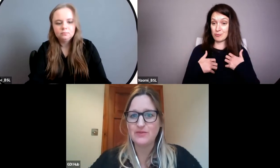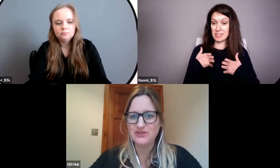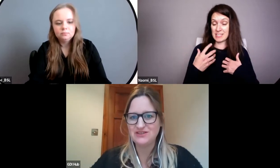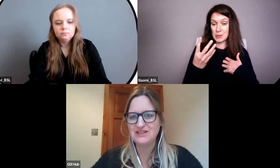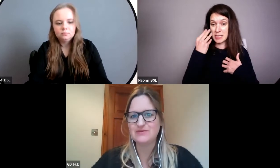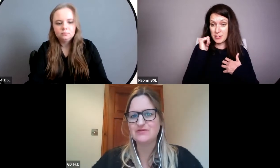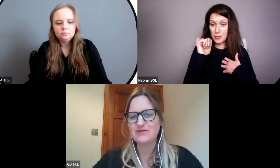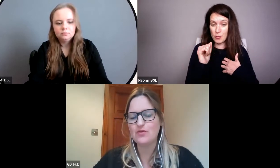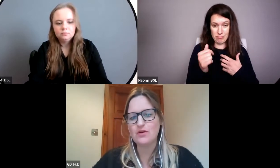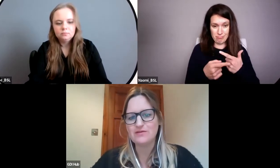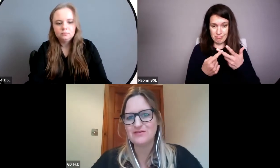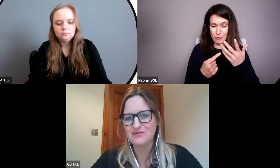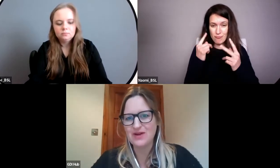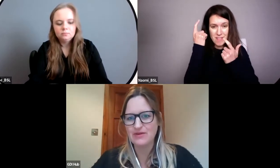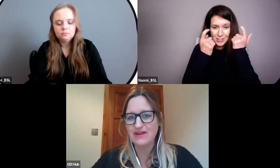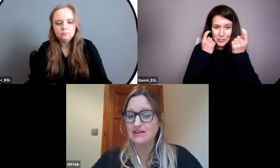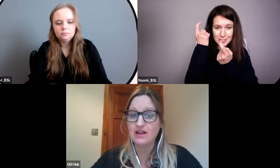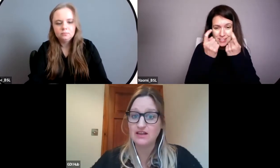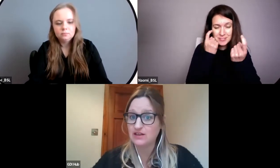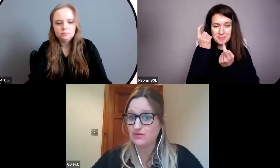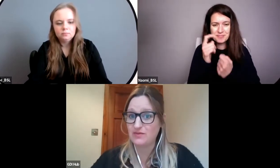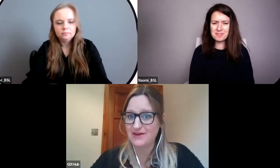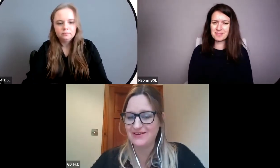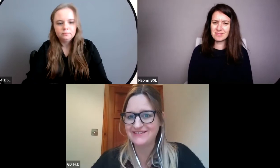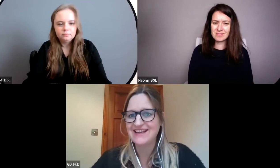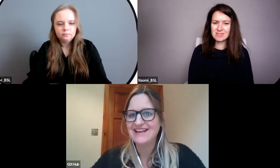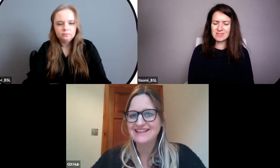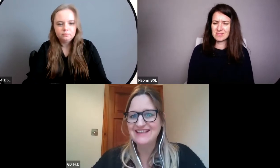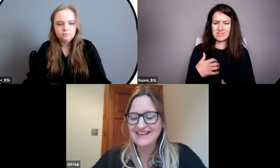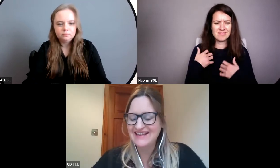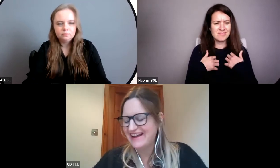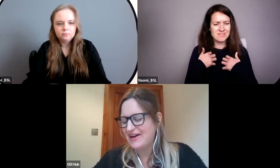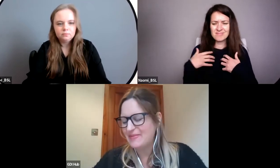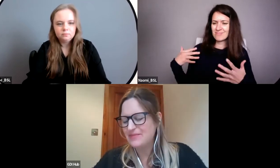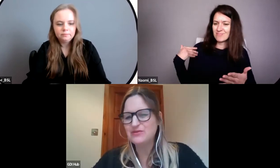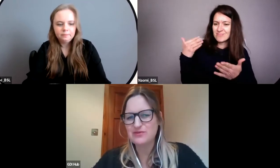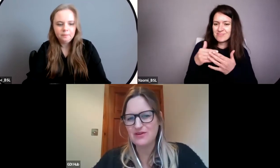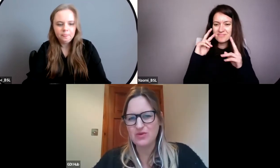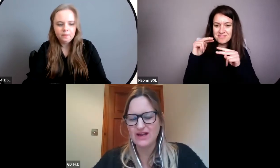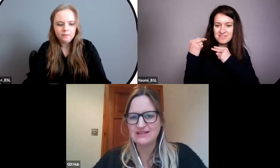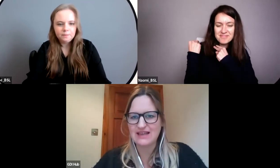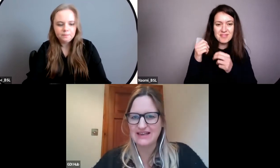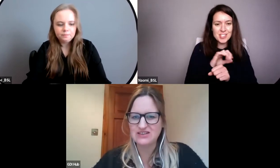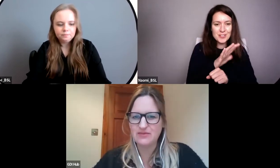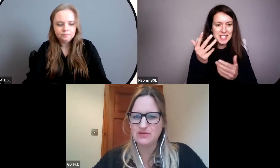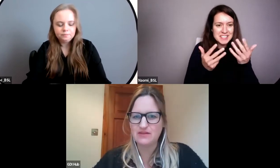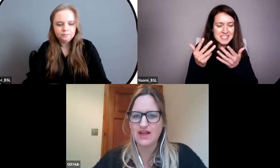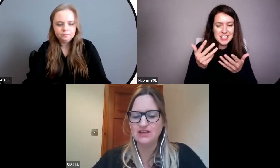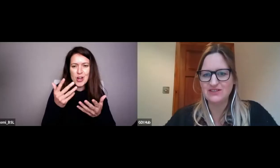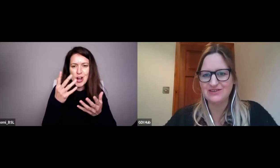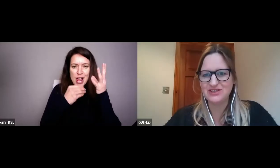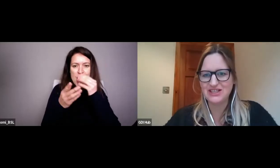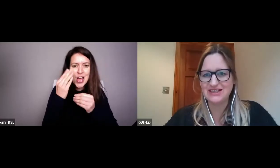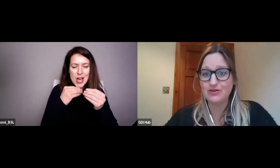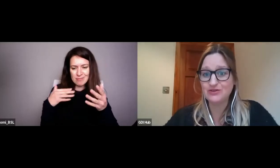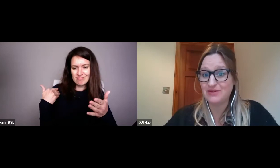on the opportunities moving forward and where we've had learnings from the past year, but also wider than that in terms of the value